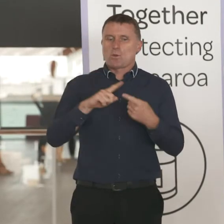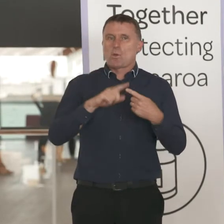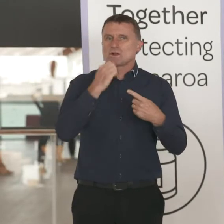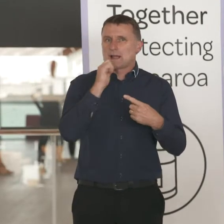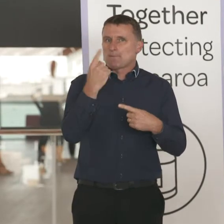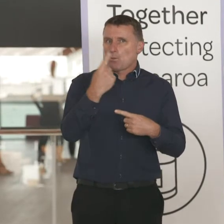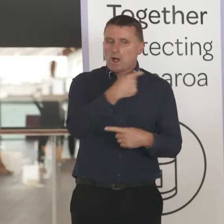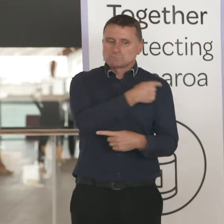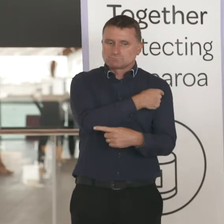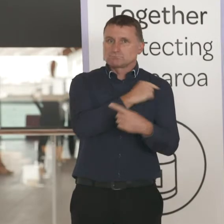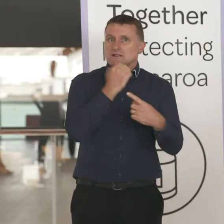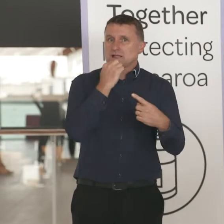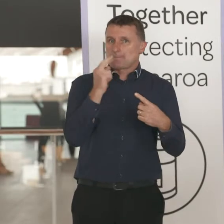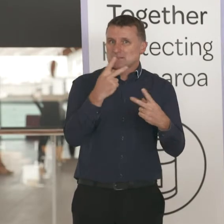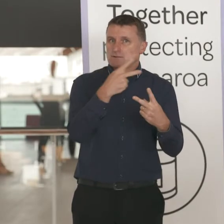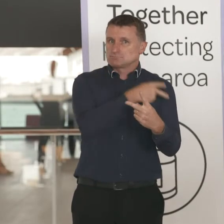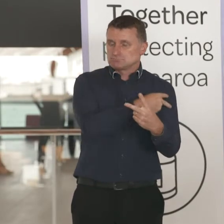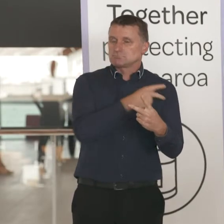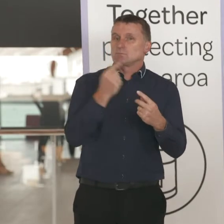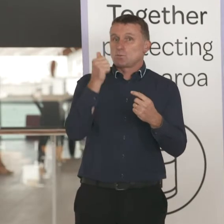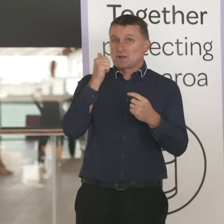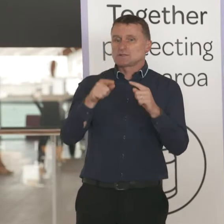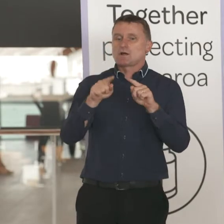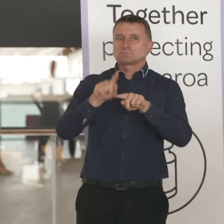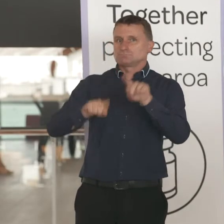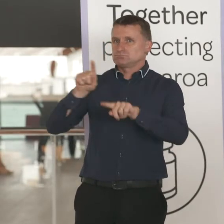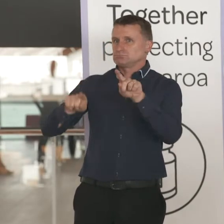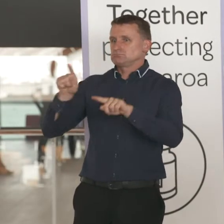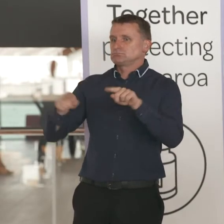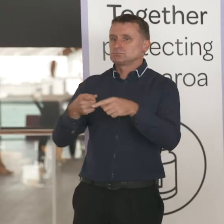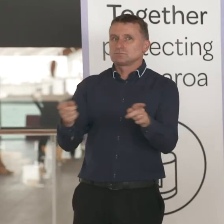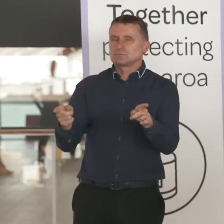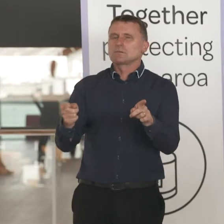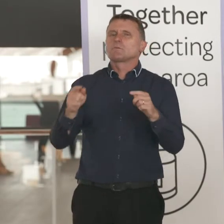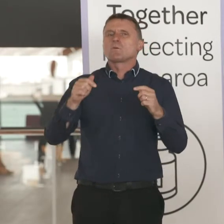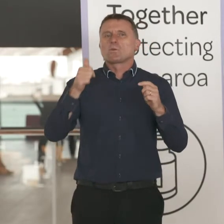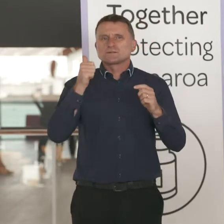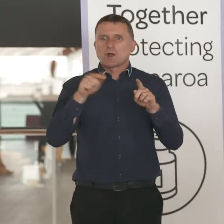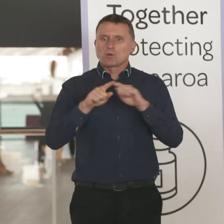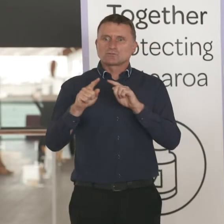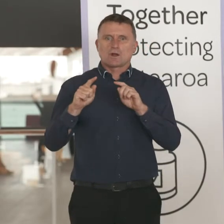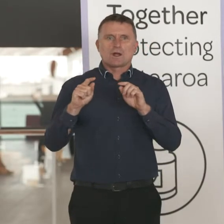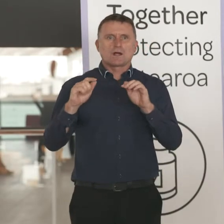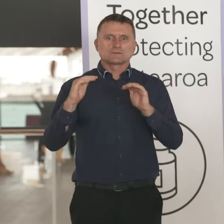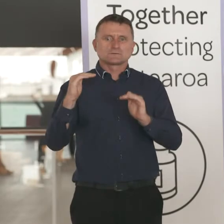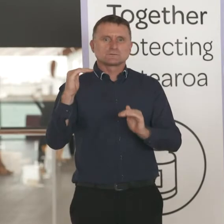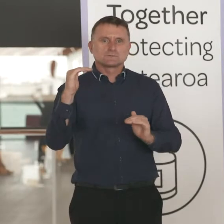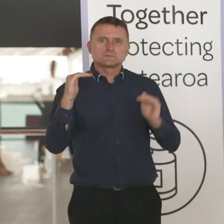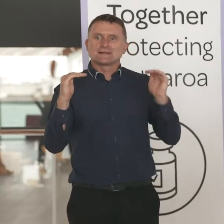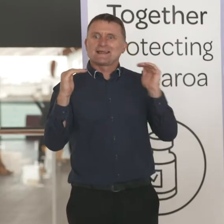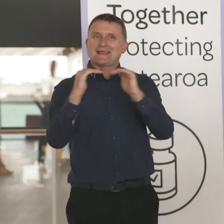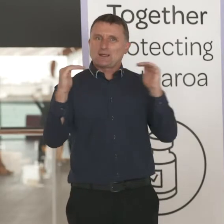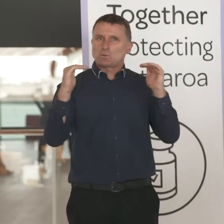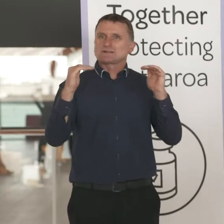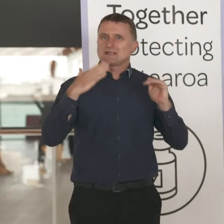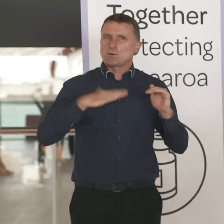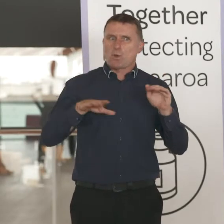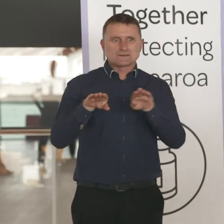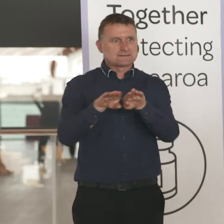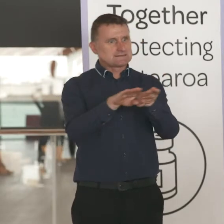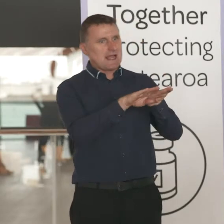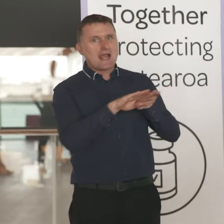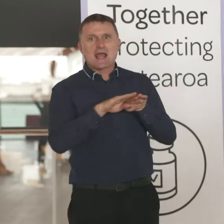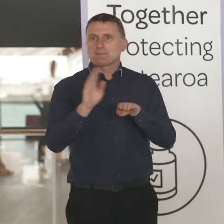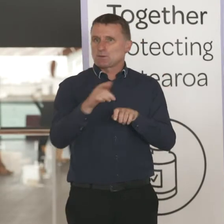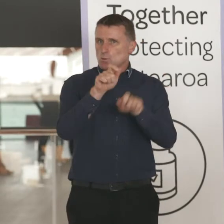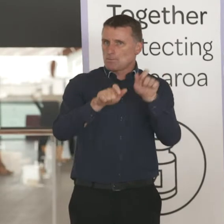this before, that we need to continue always to correct for that equity, and that lag obviously has always been concerning for